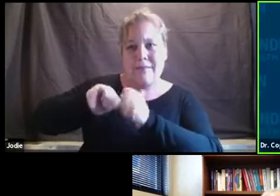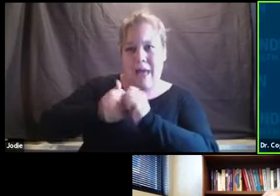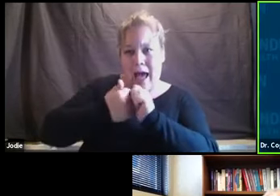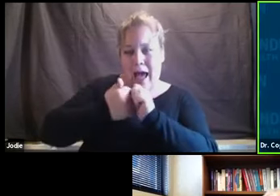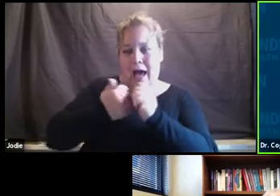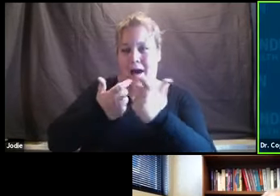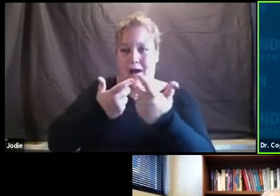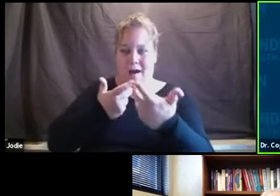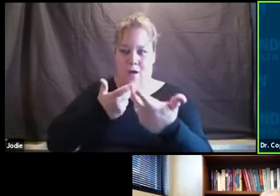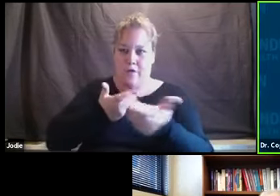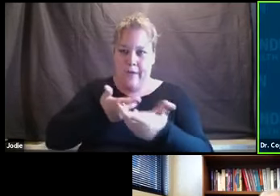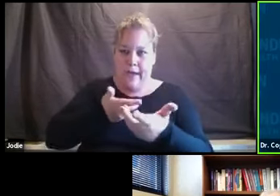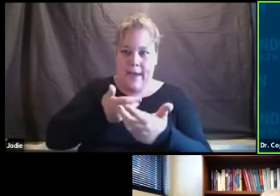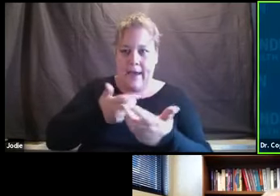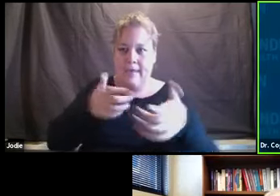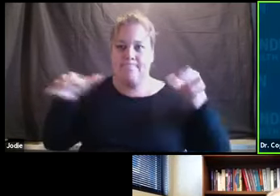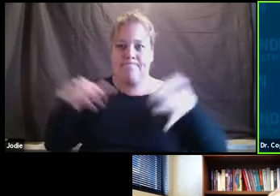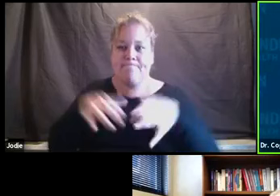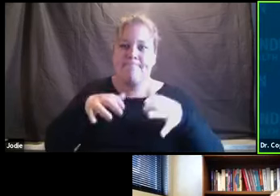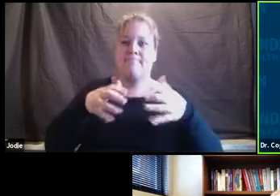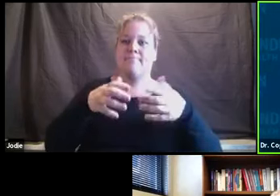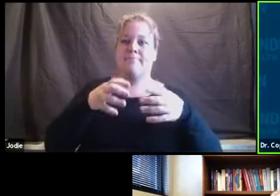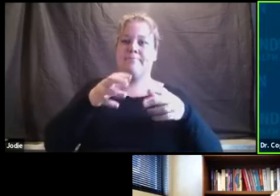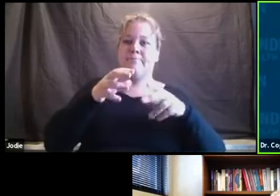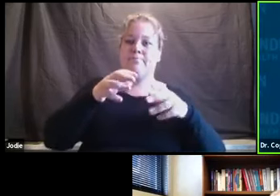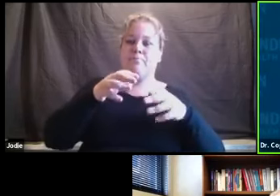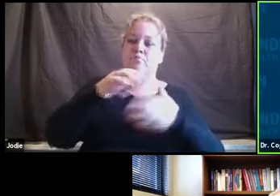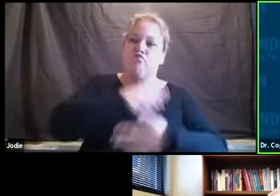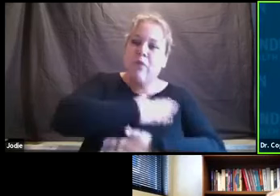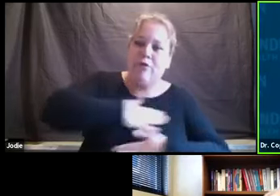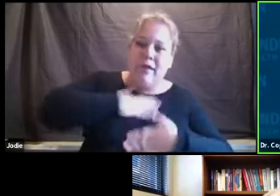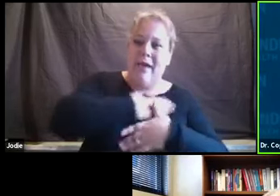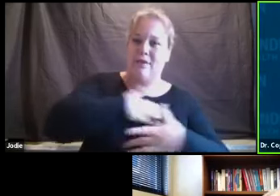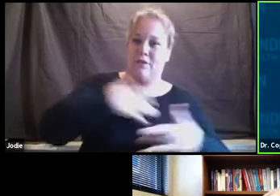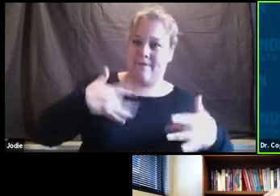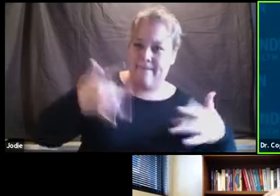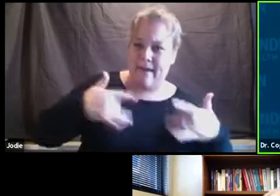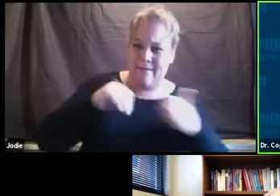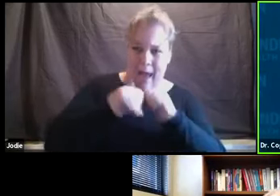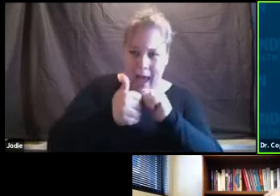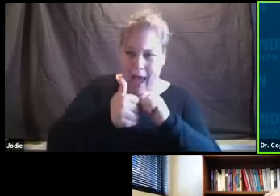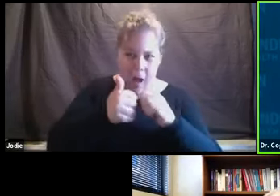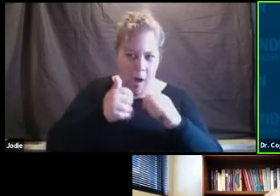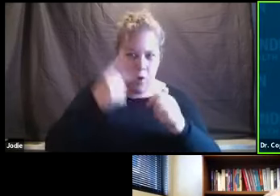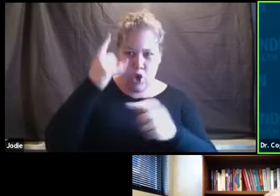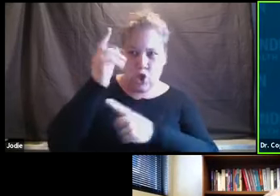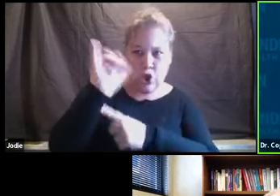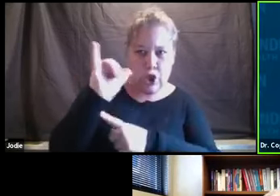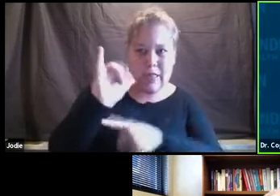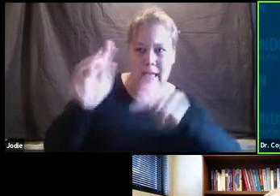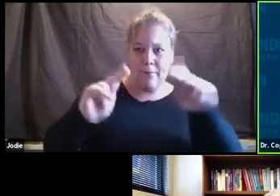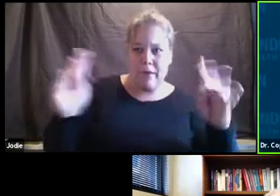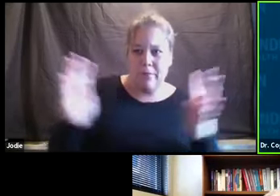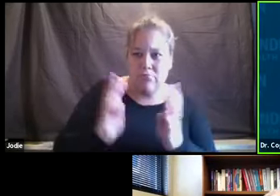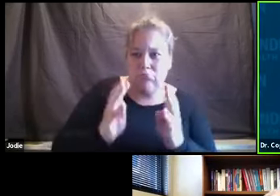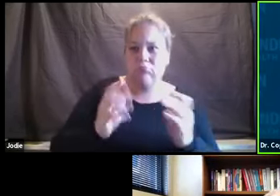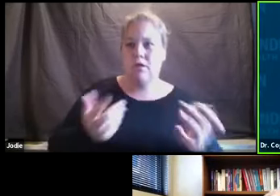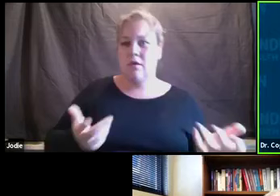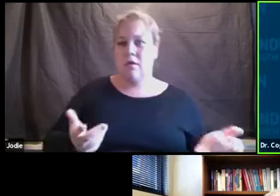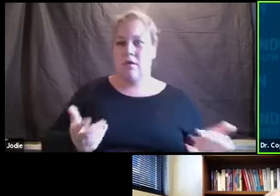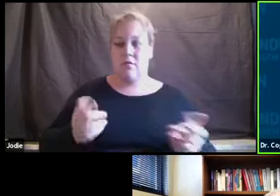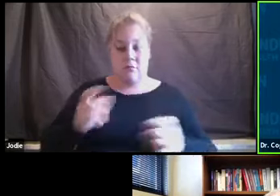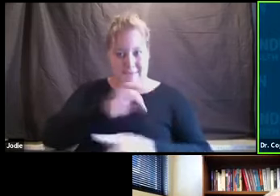how they keep patients together in the facility for recreational activities, for example, and they have adequate personal protective equipment for all